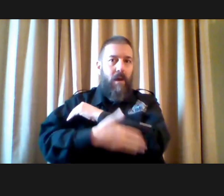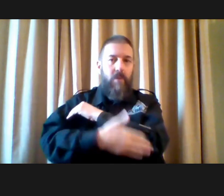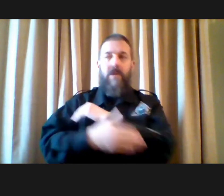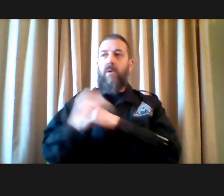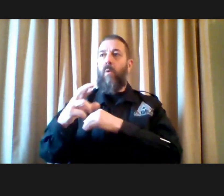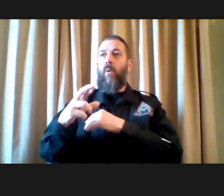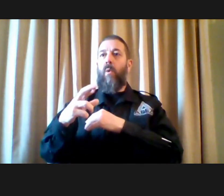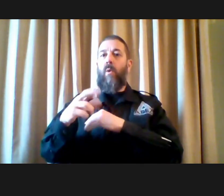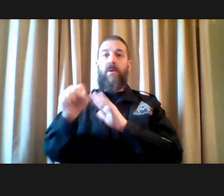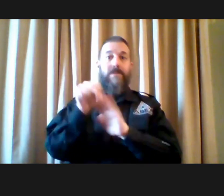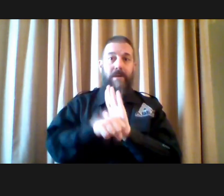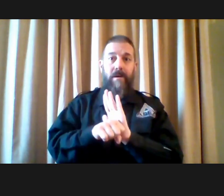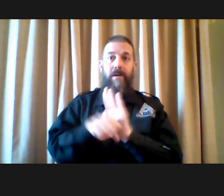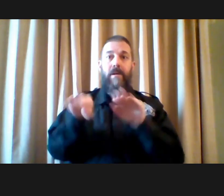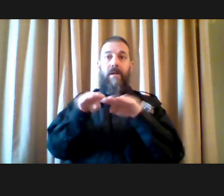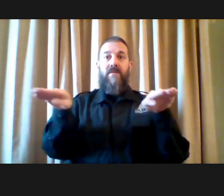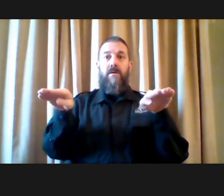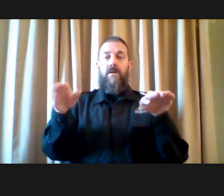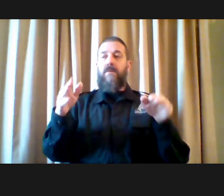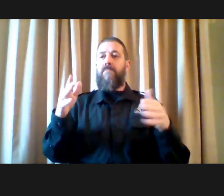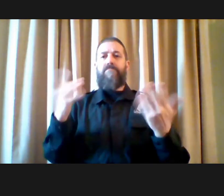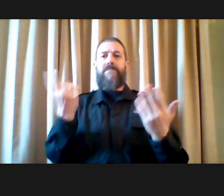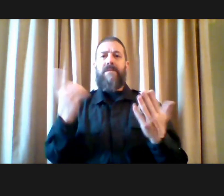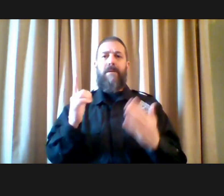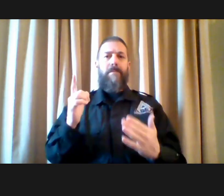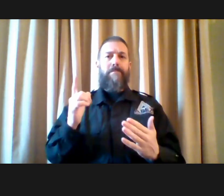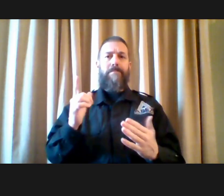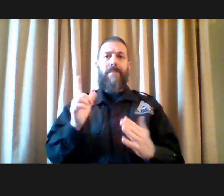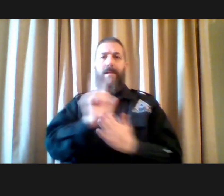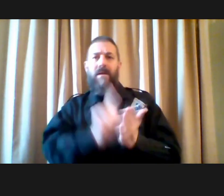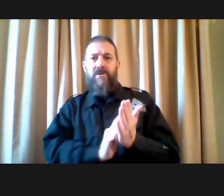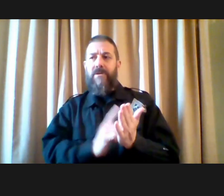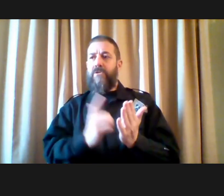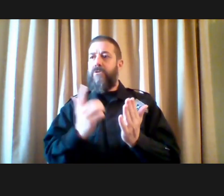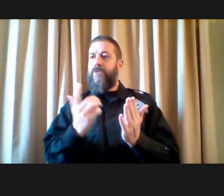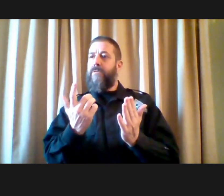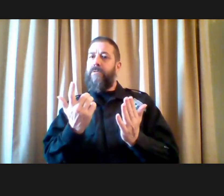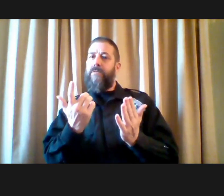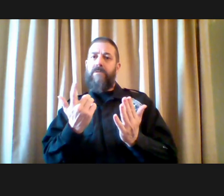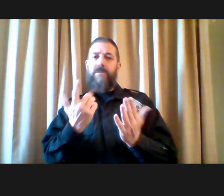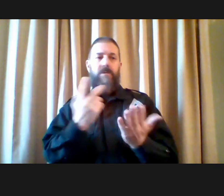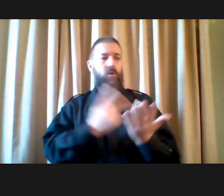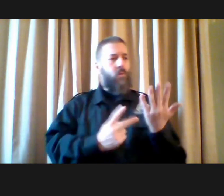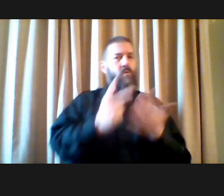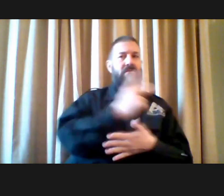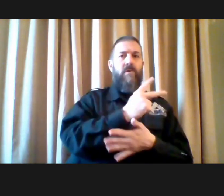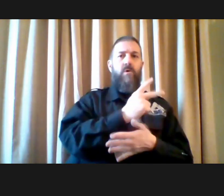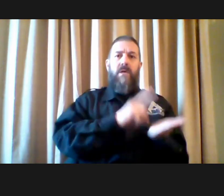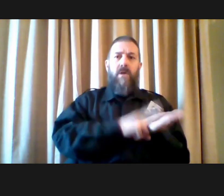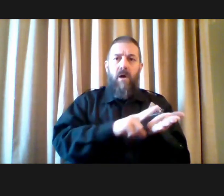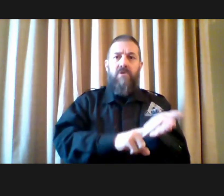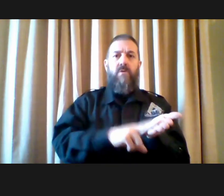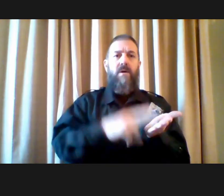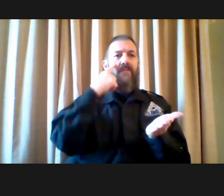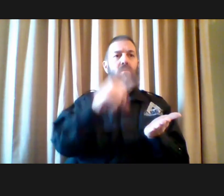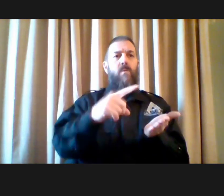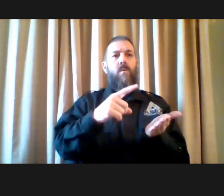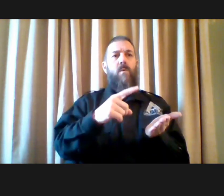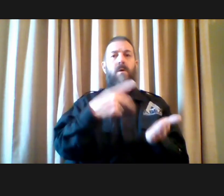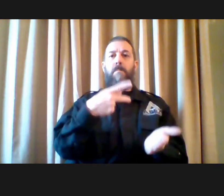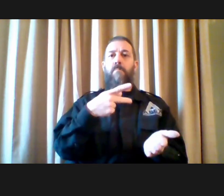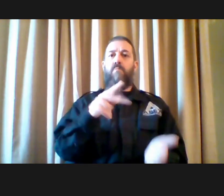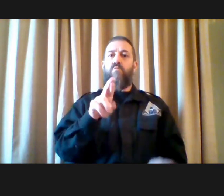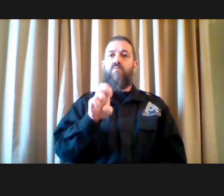legislation, perhaps renewing of an APHIS contract for predator control, or